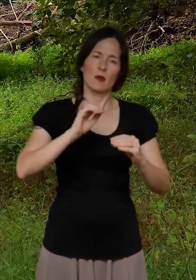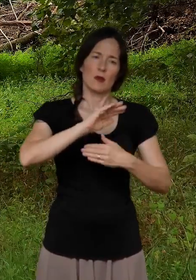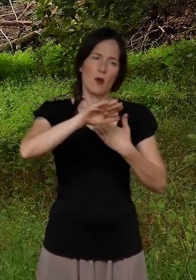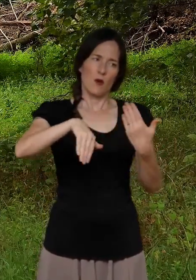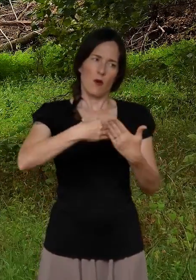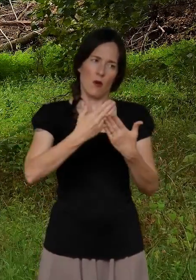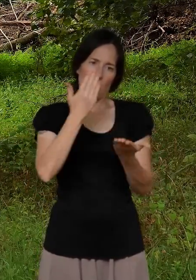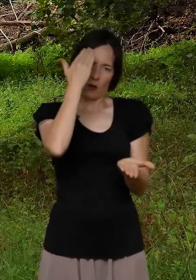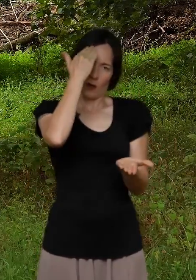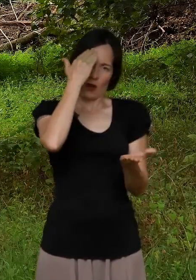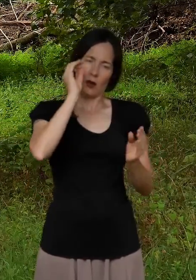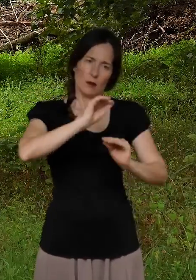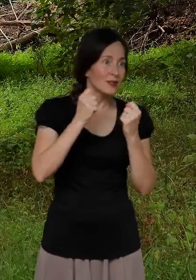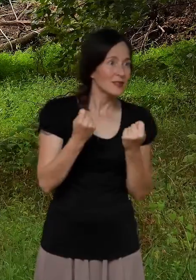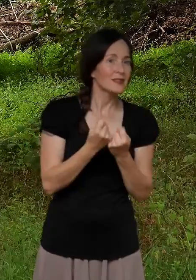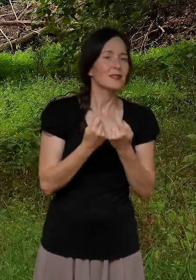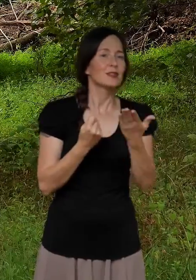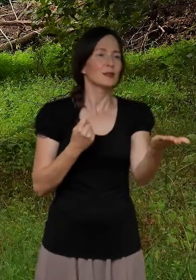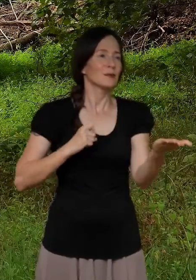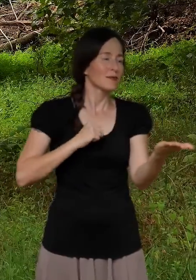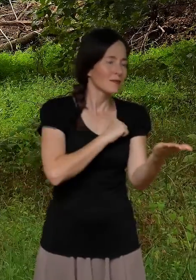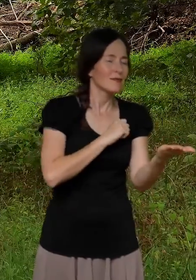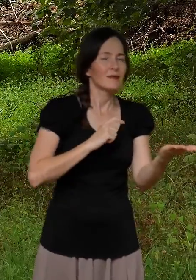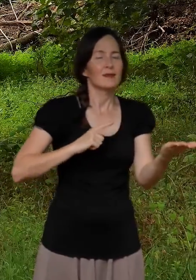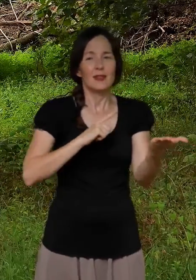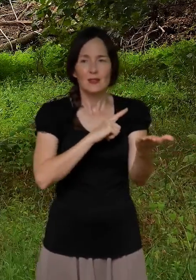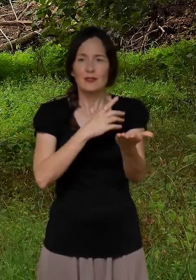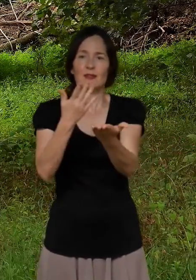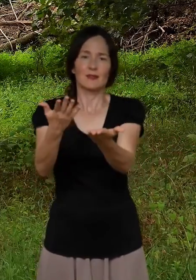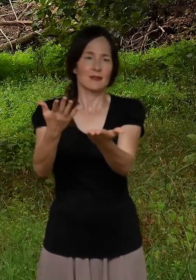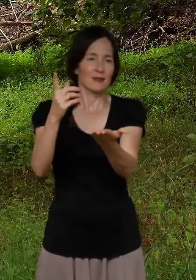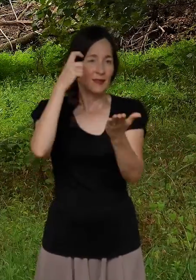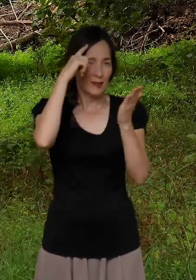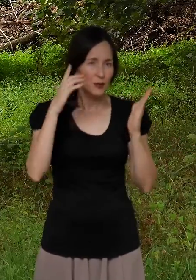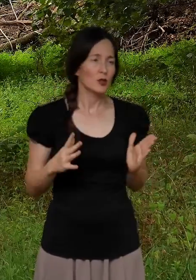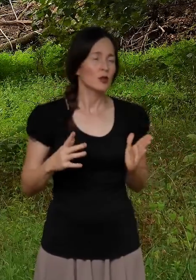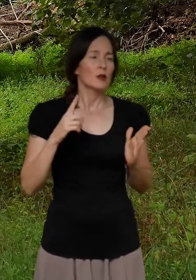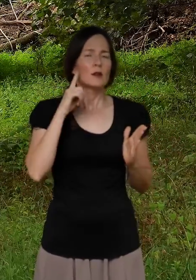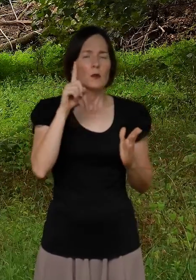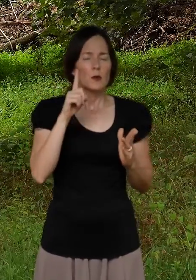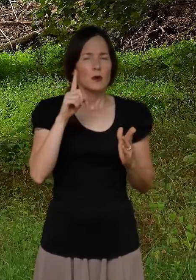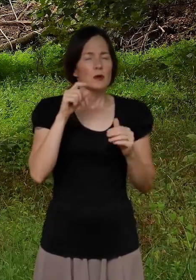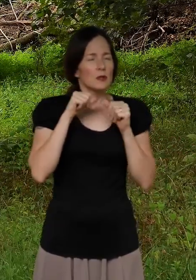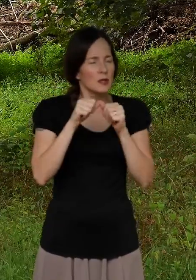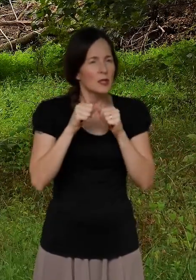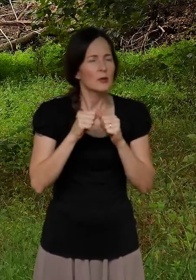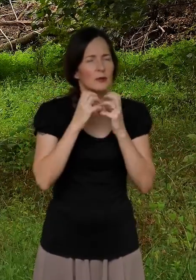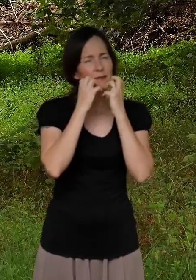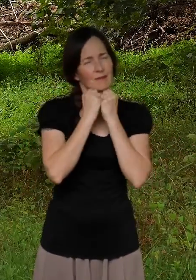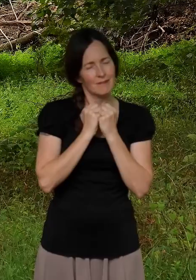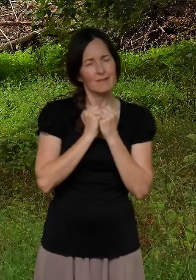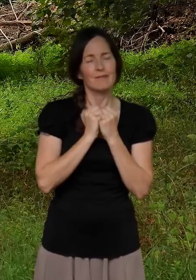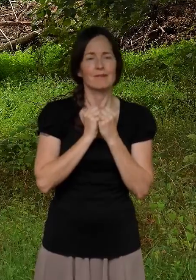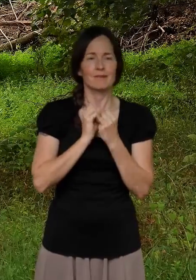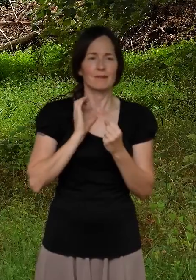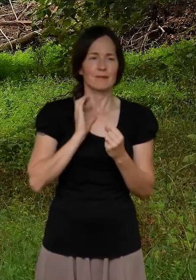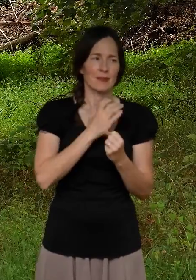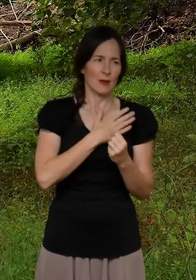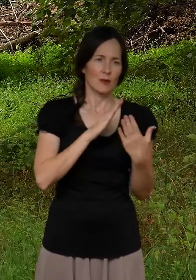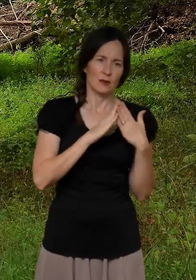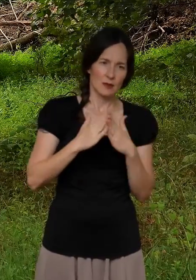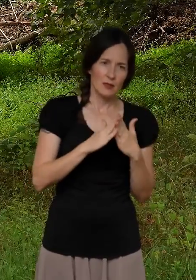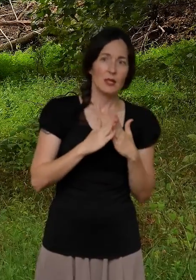for Ellicott City Historic District. I'm honored to be here today along our elected and stakeholders